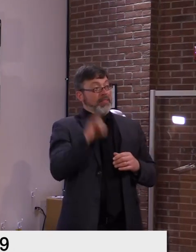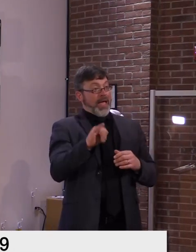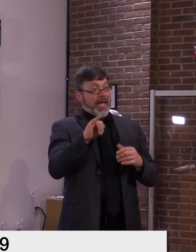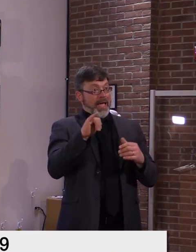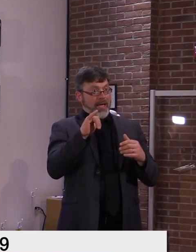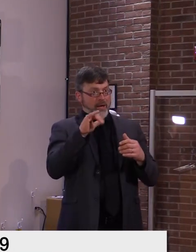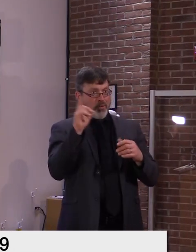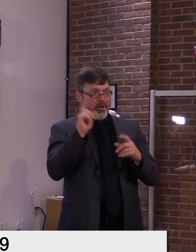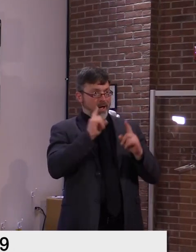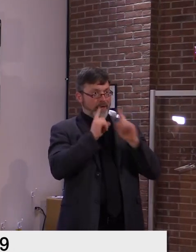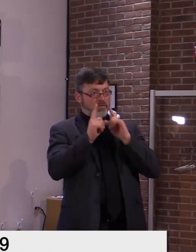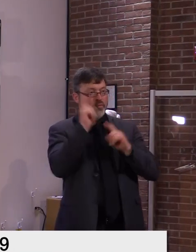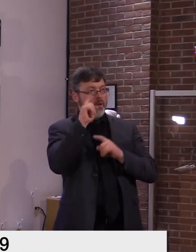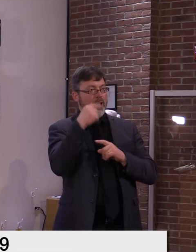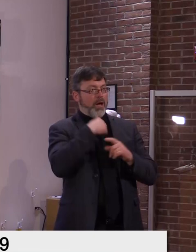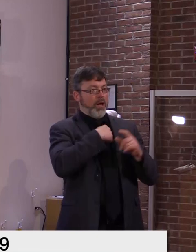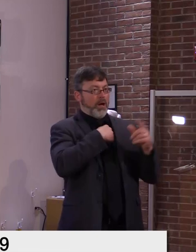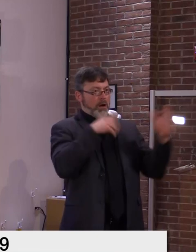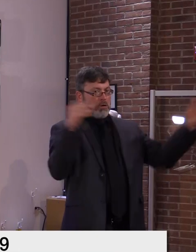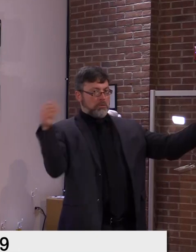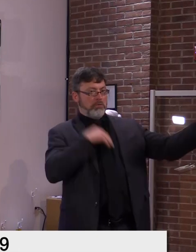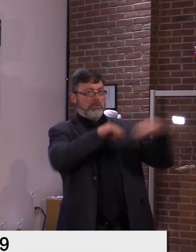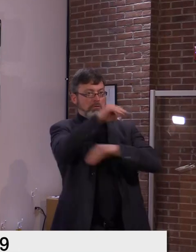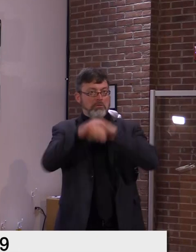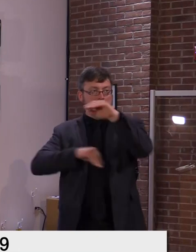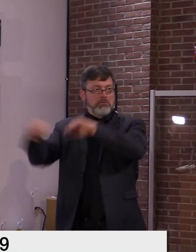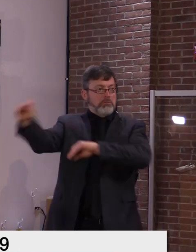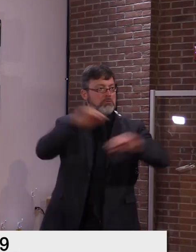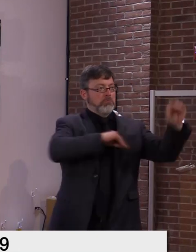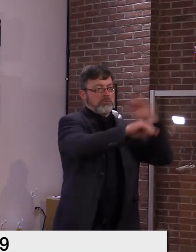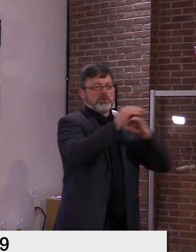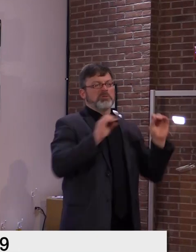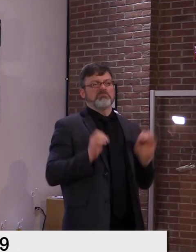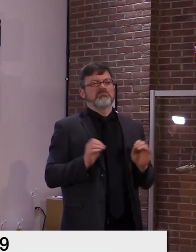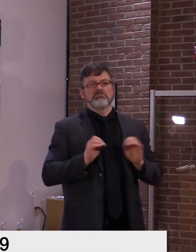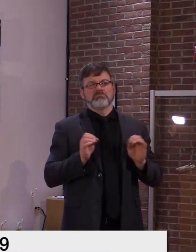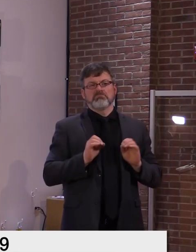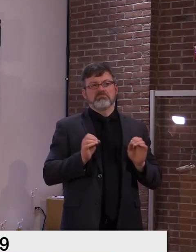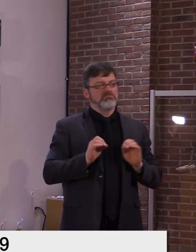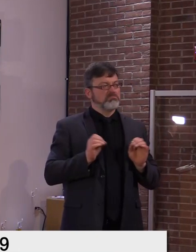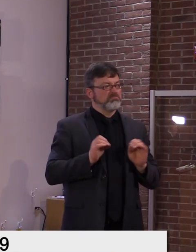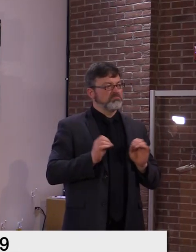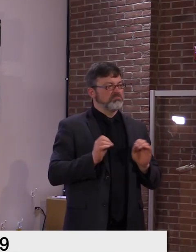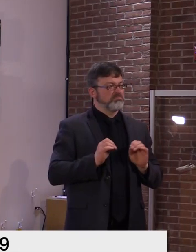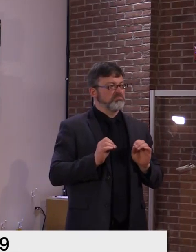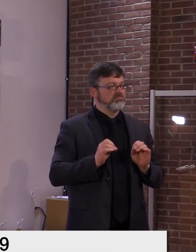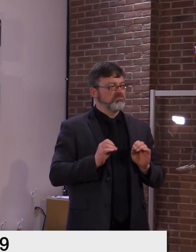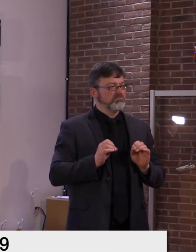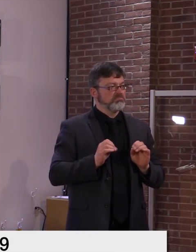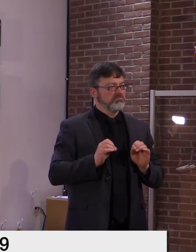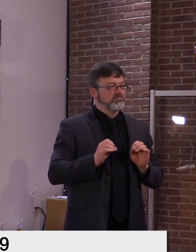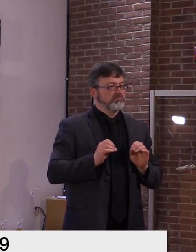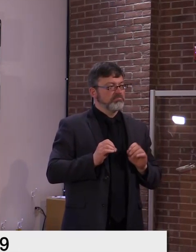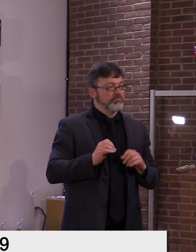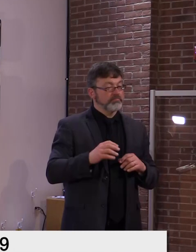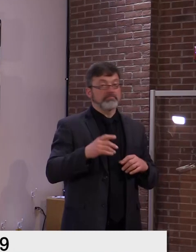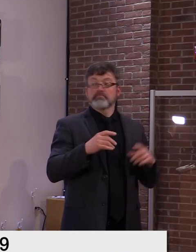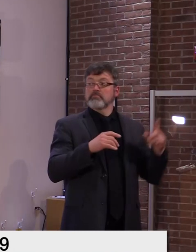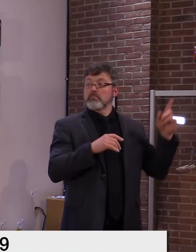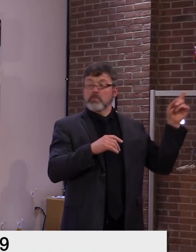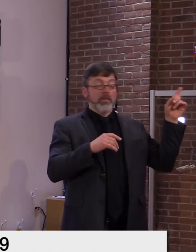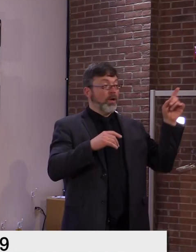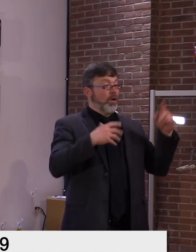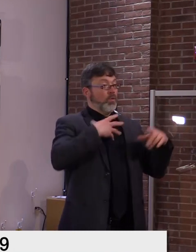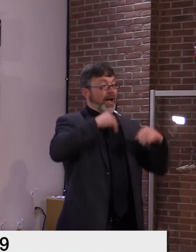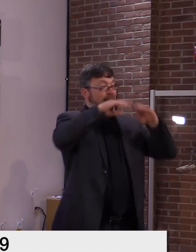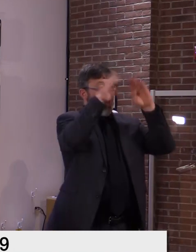did, to the White House's from their perspective, they are watching that, and they